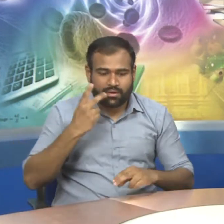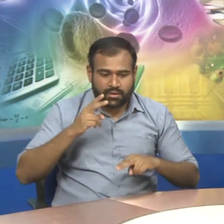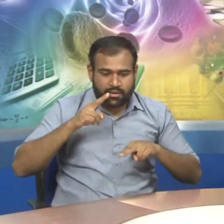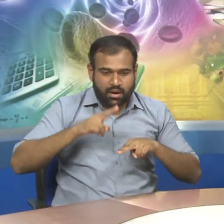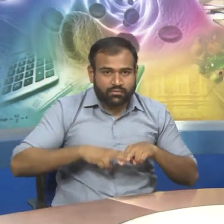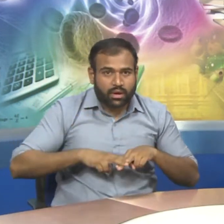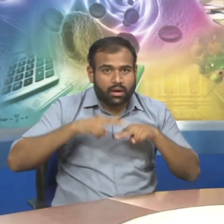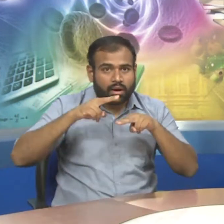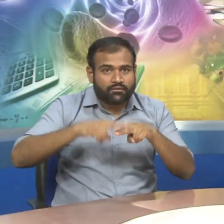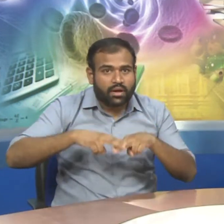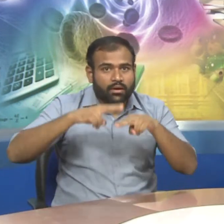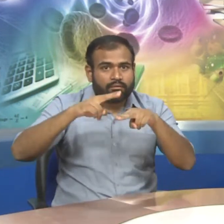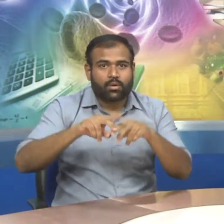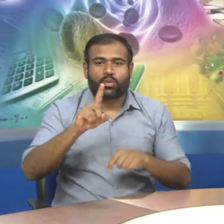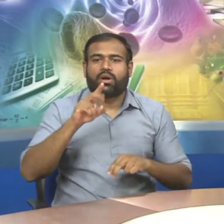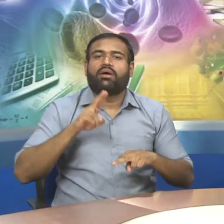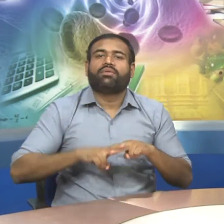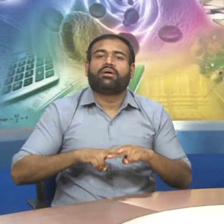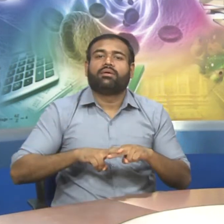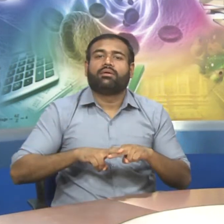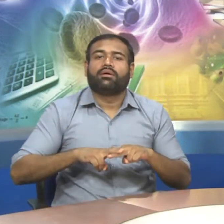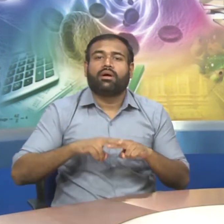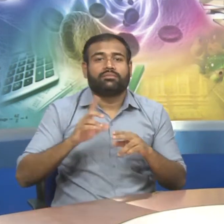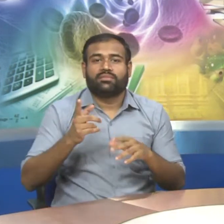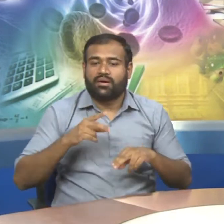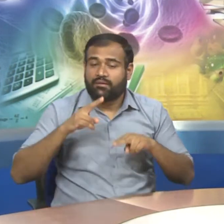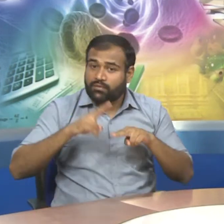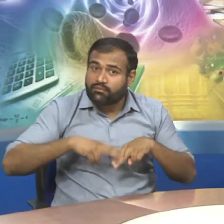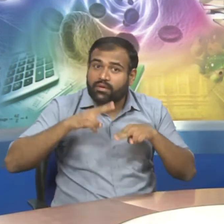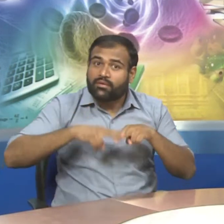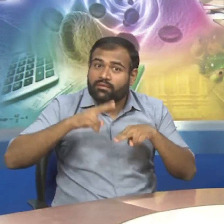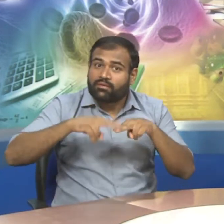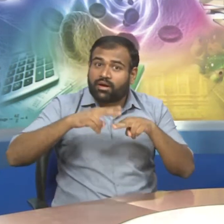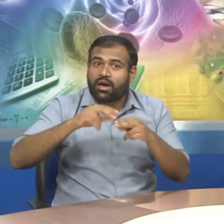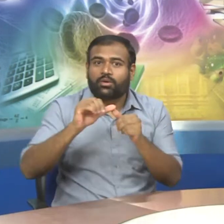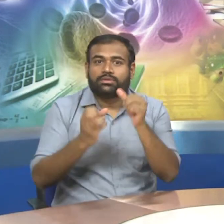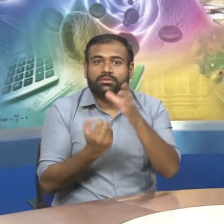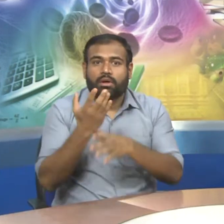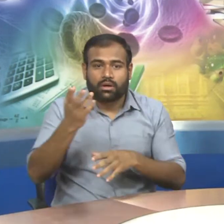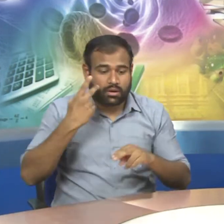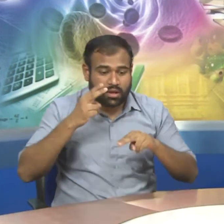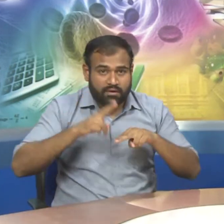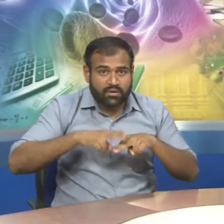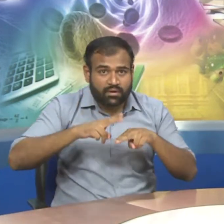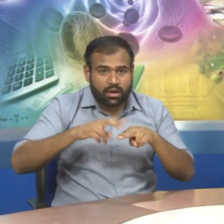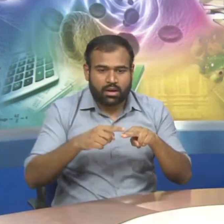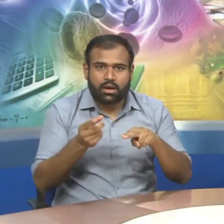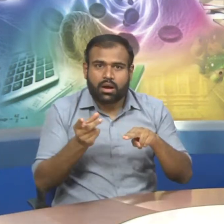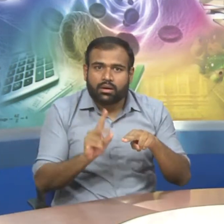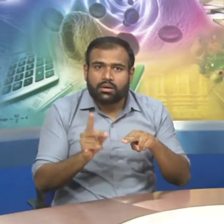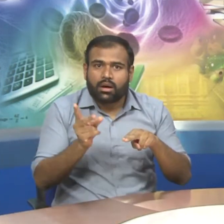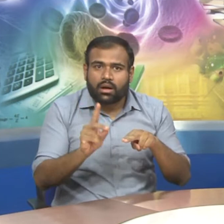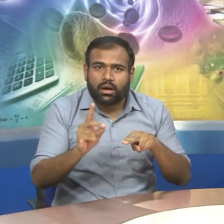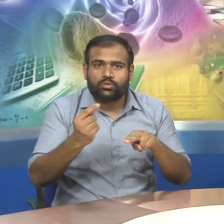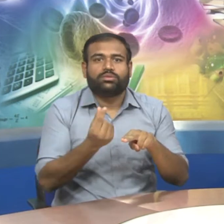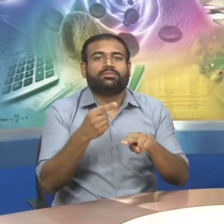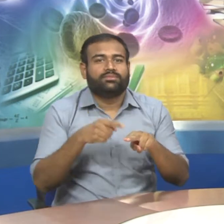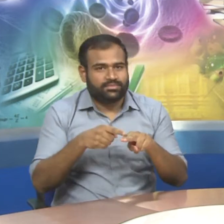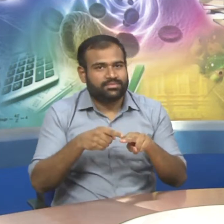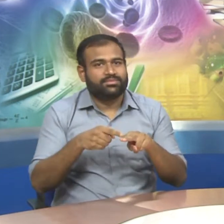Go Friday means I go to association every Friday. In sign language, we will be doing only this